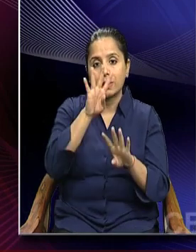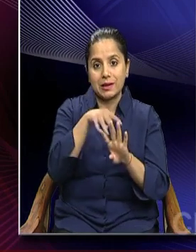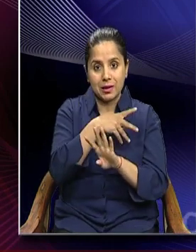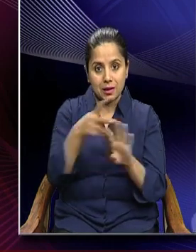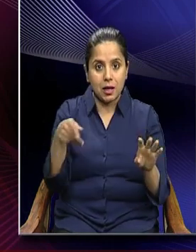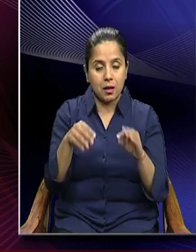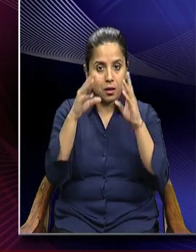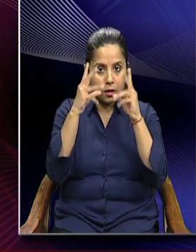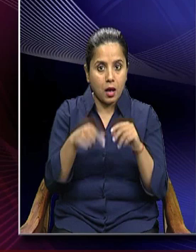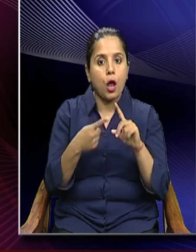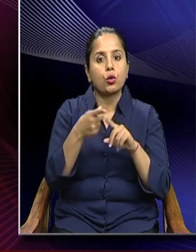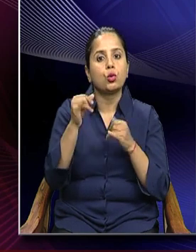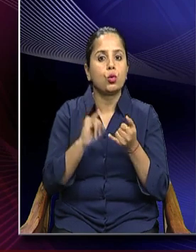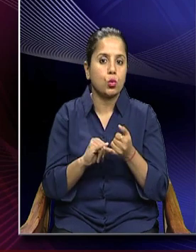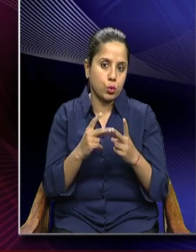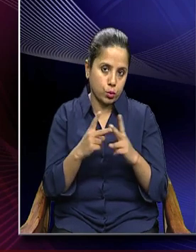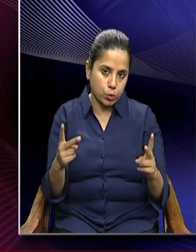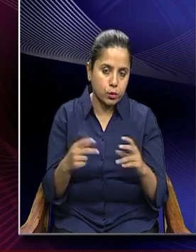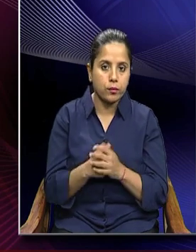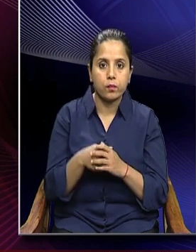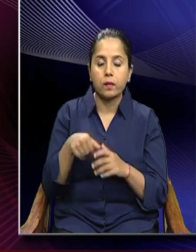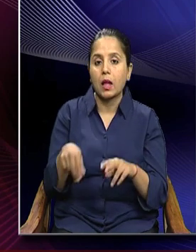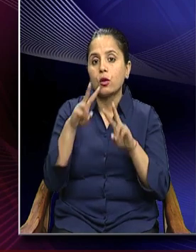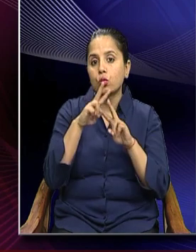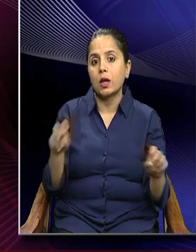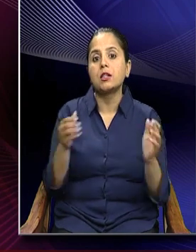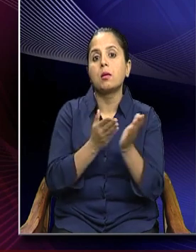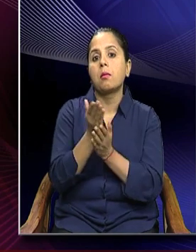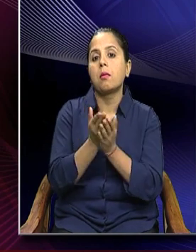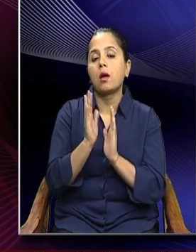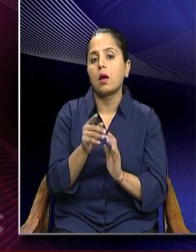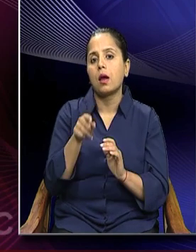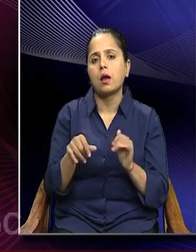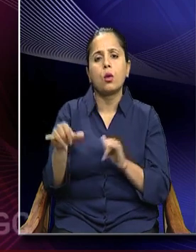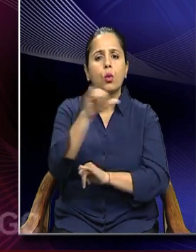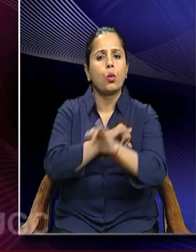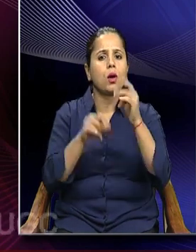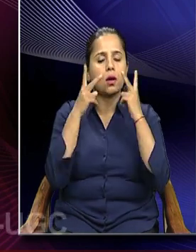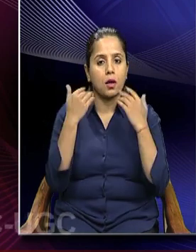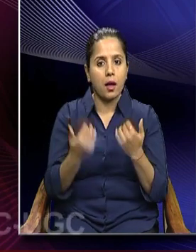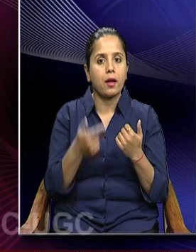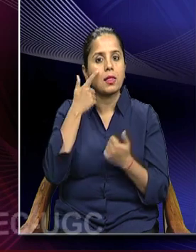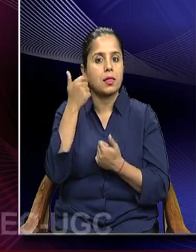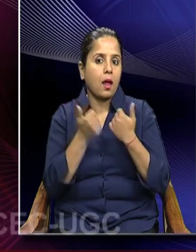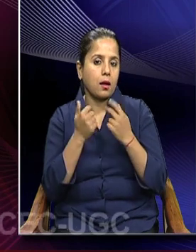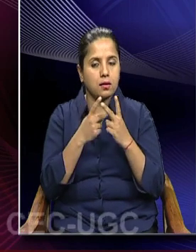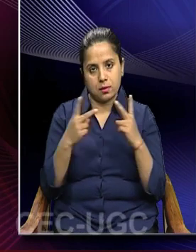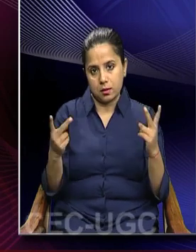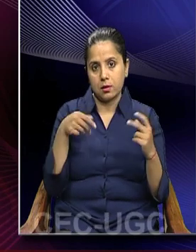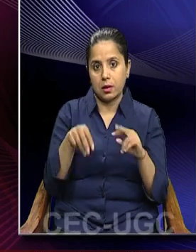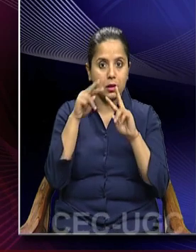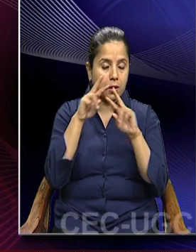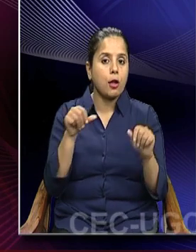statistically measurable tools. The research methodology is commonly referred to as experimental. The